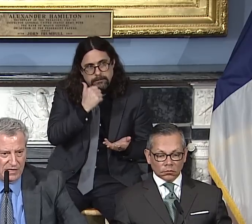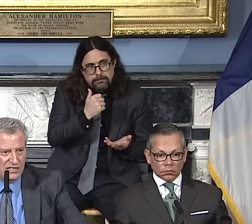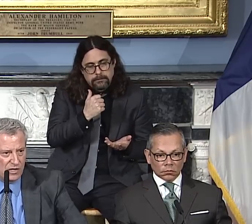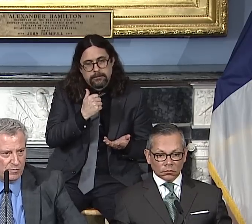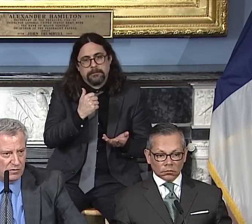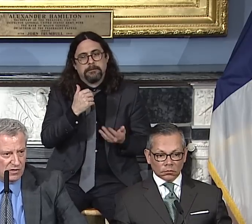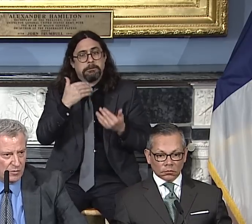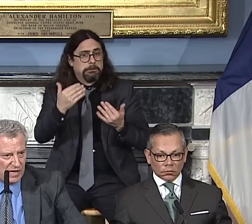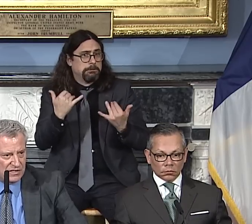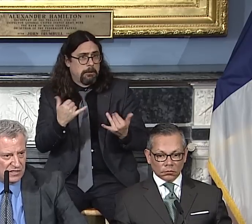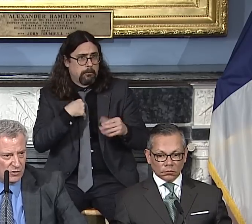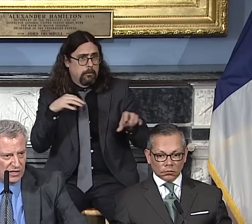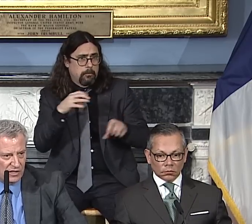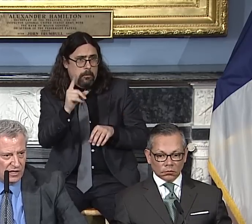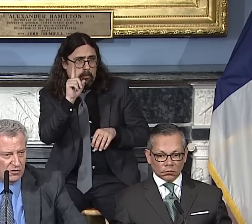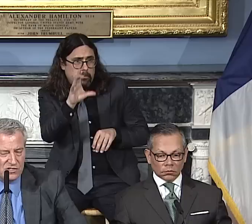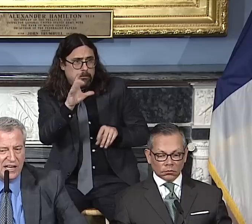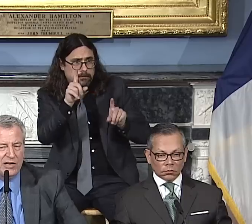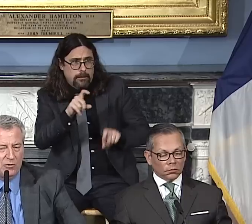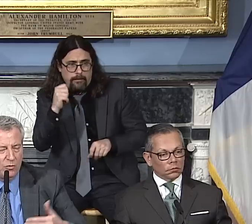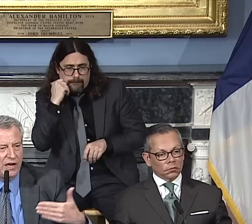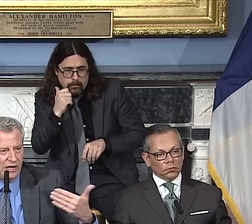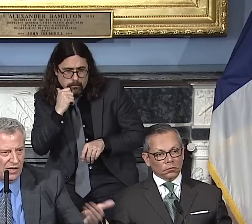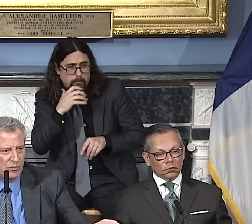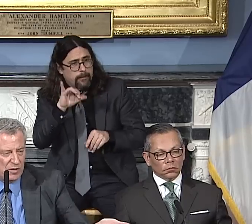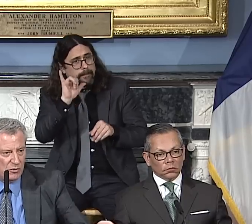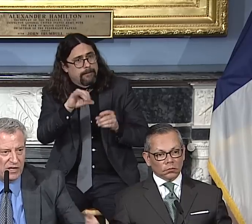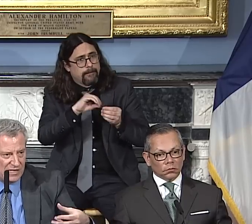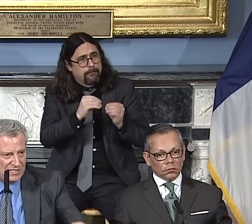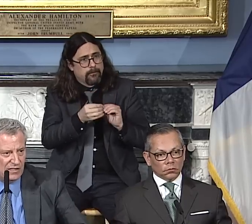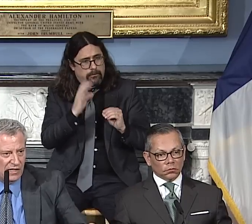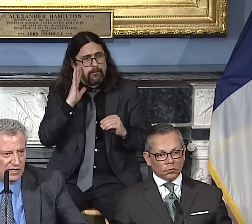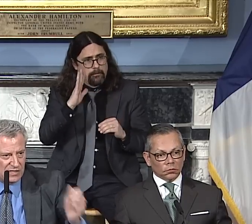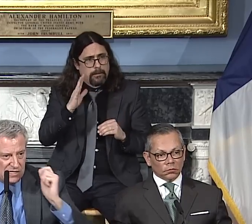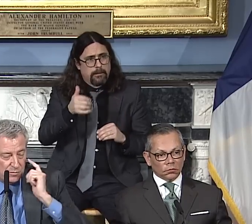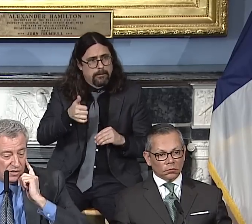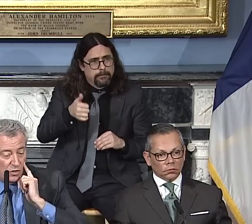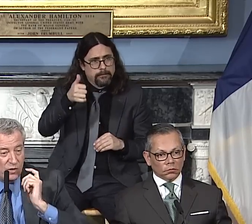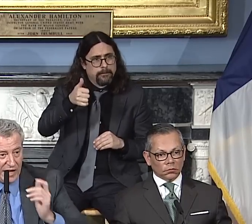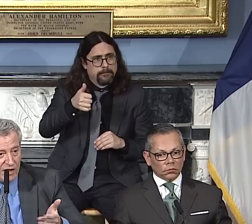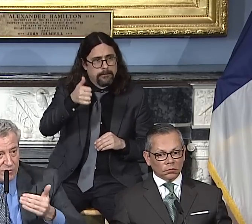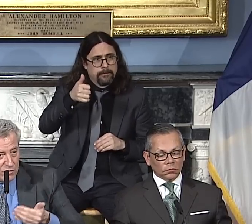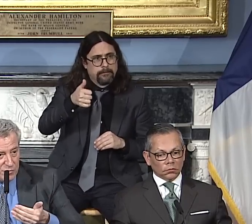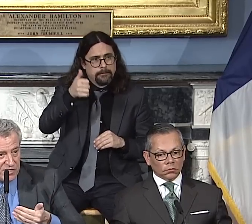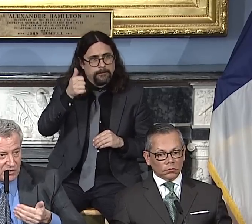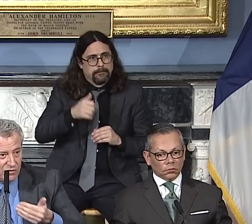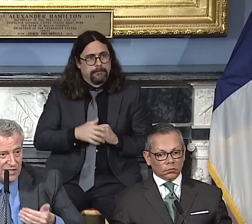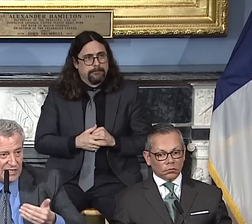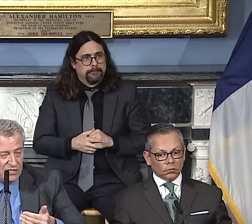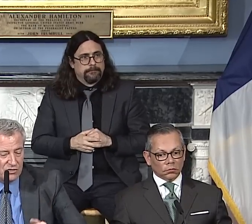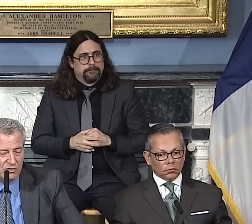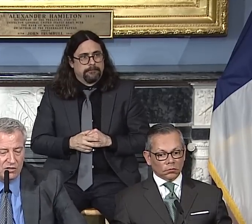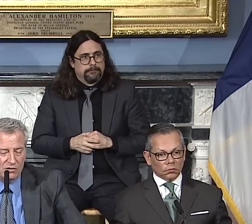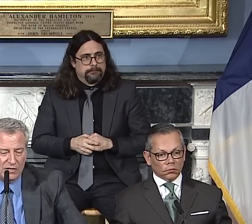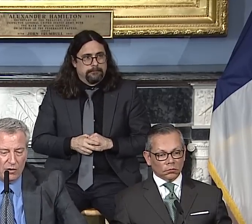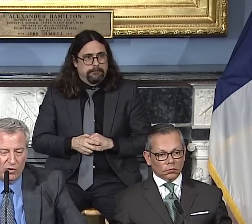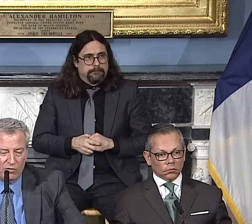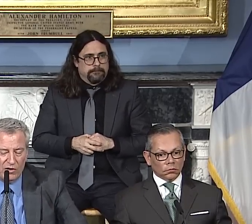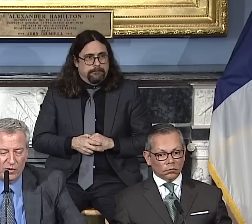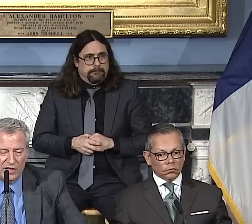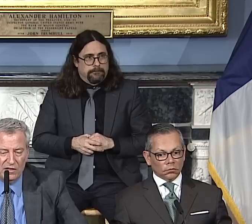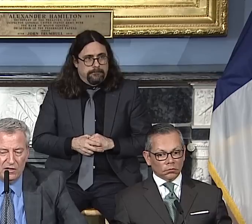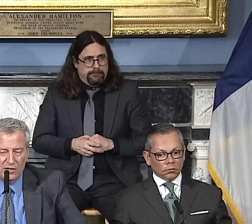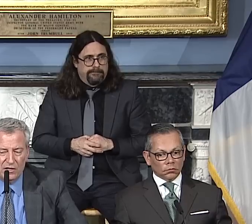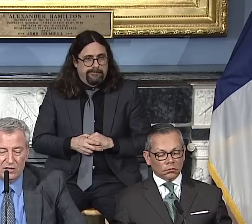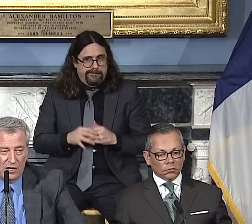that takes up the capacity quickly, and understandable why a lot of people might ideally like a test but don't have those particular needs, couldn't get one